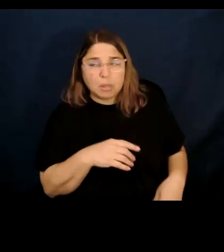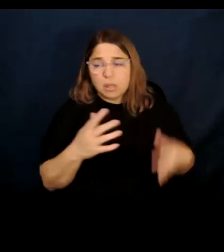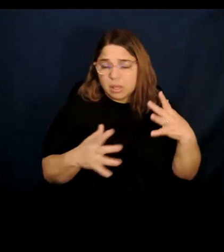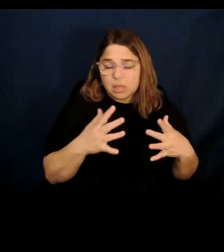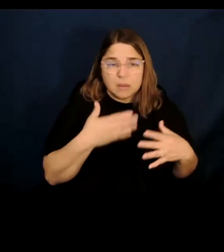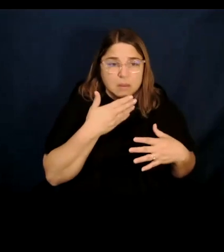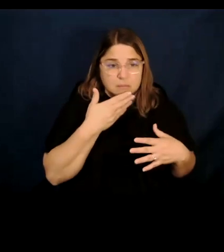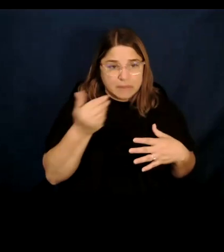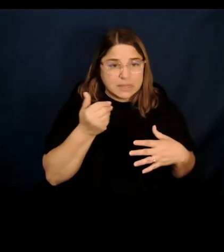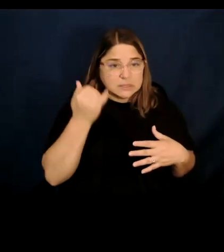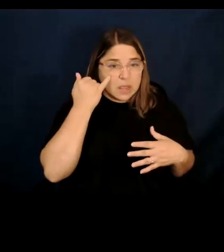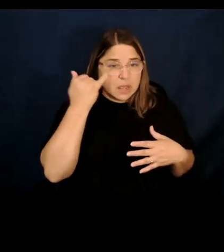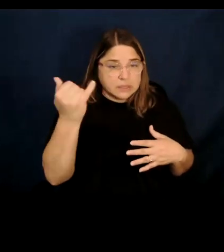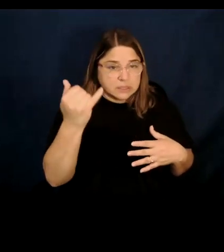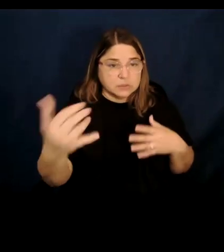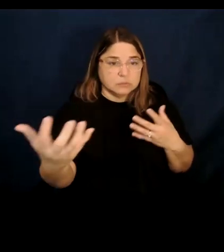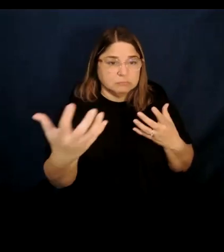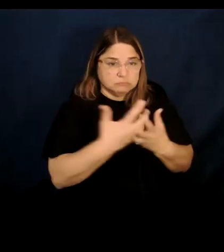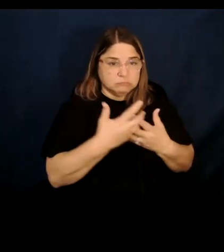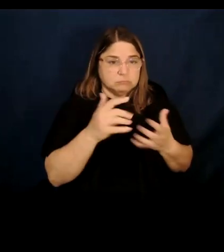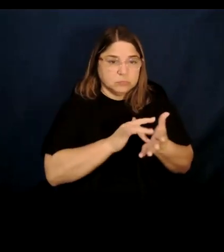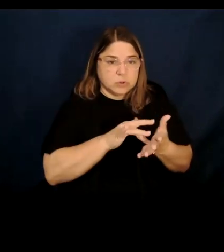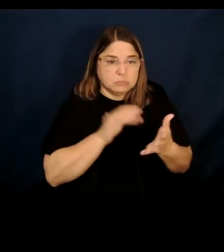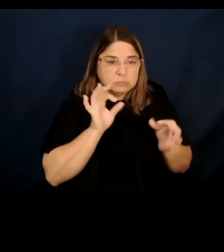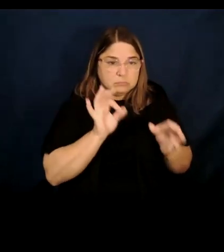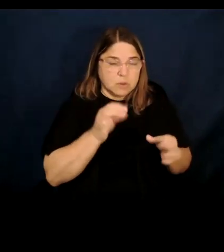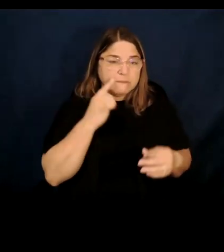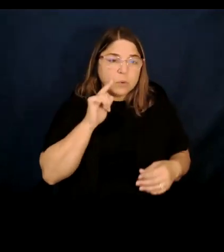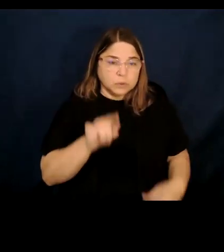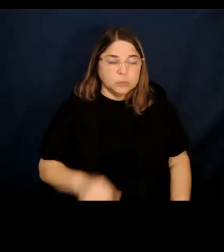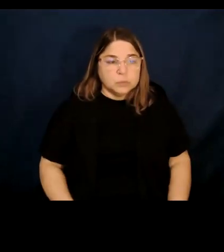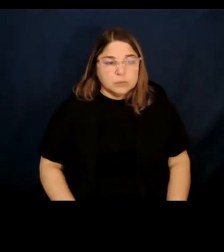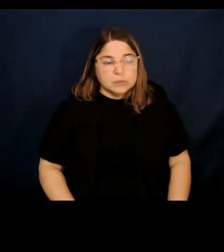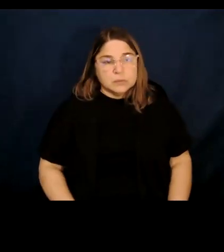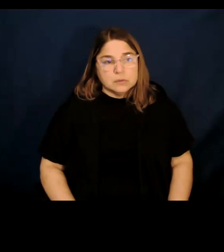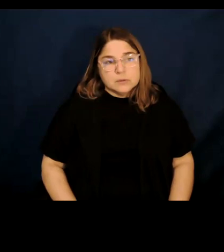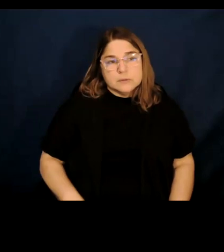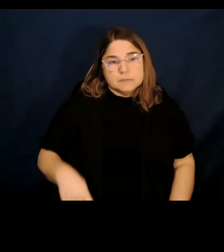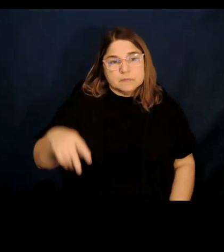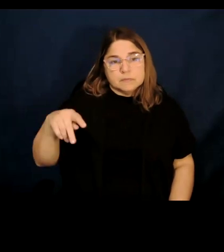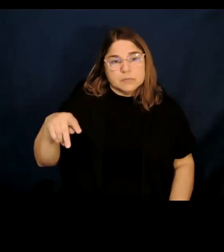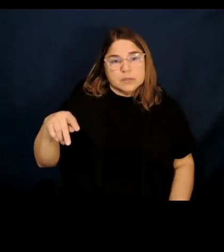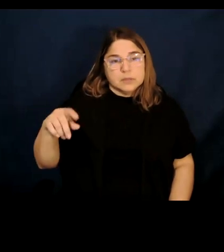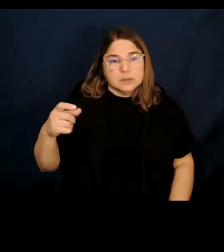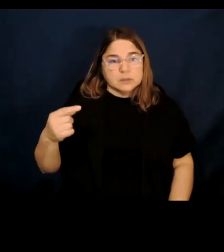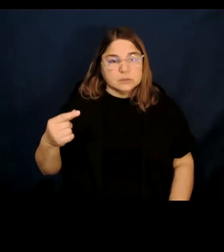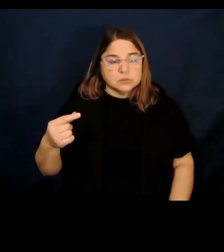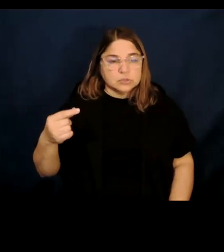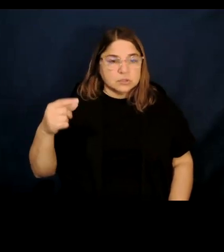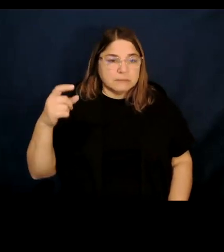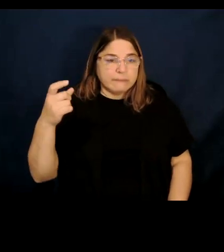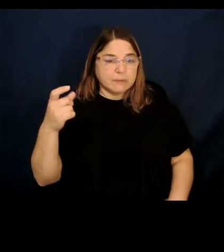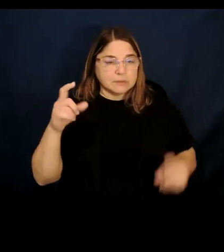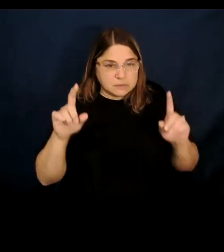for you. But of particular interest in regard to the use of PGX testing is to assist in the selection of